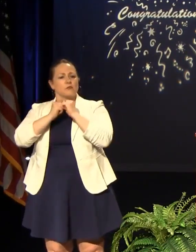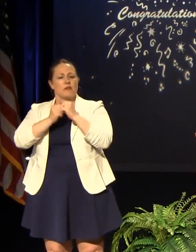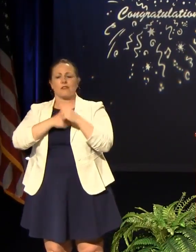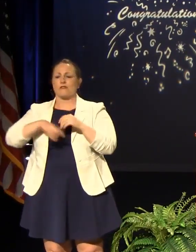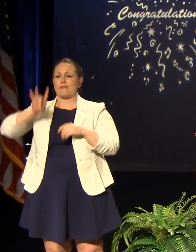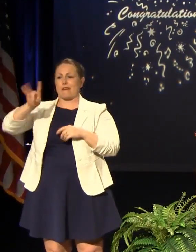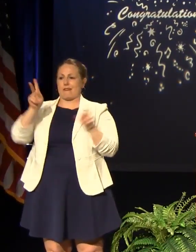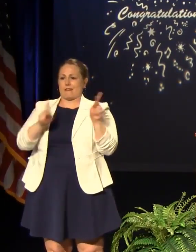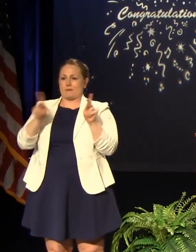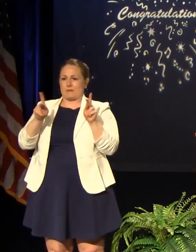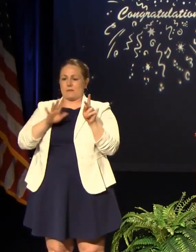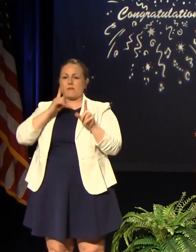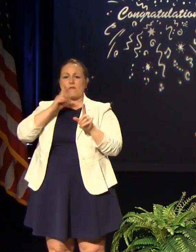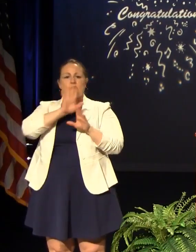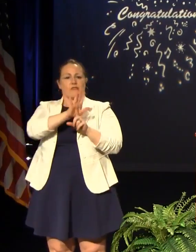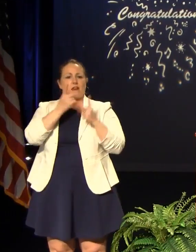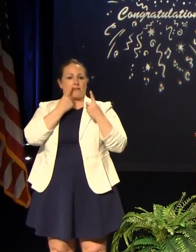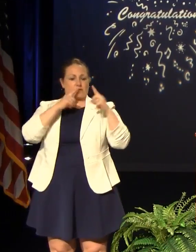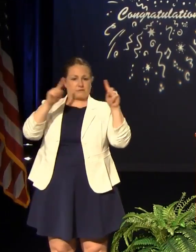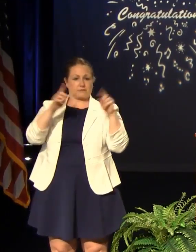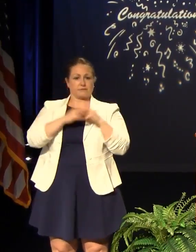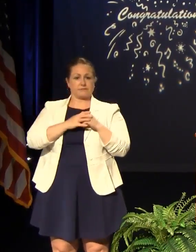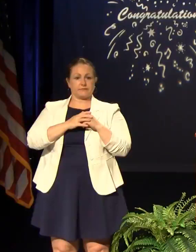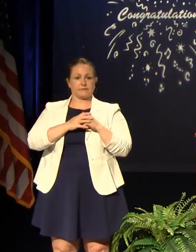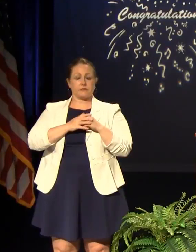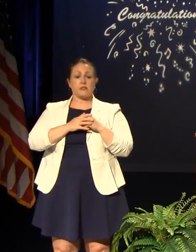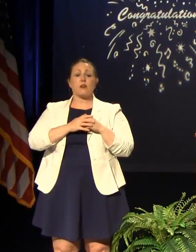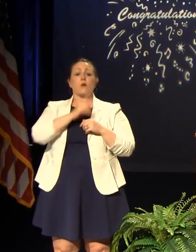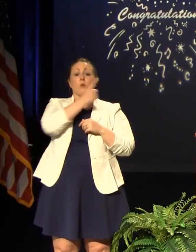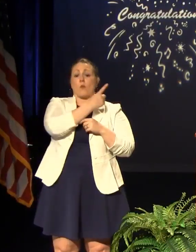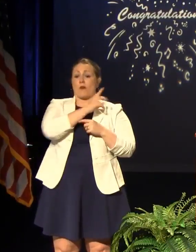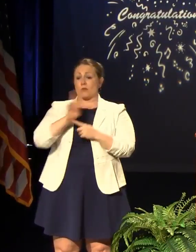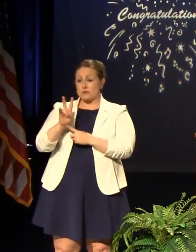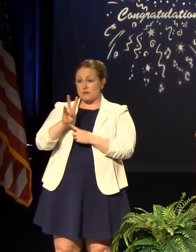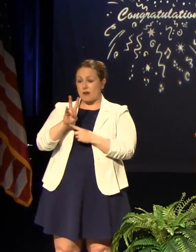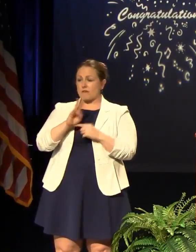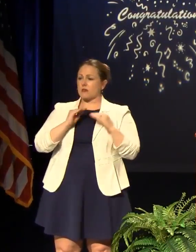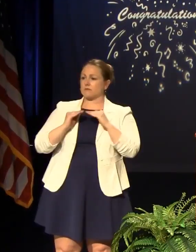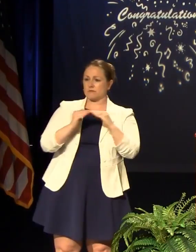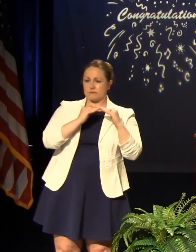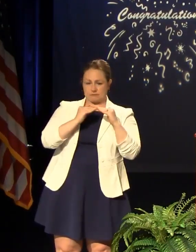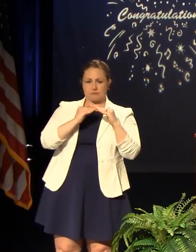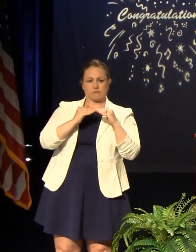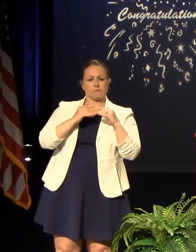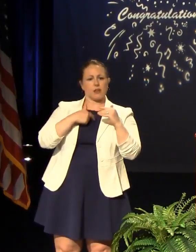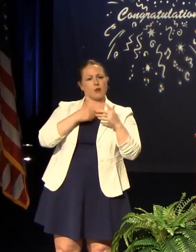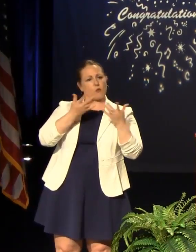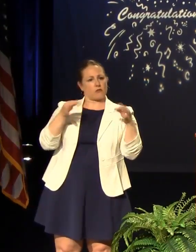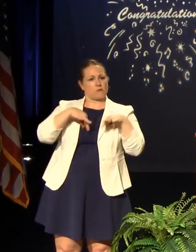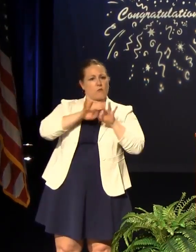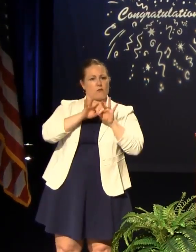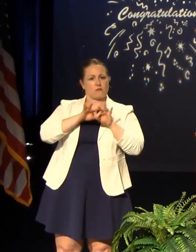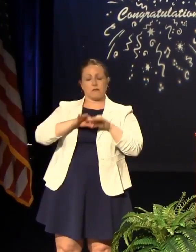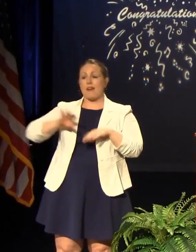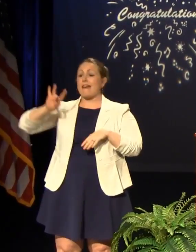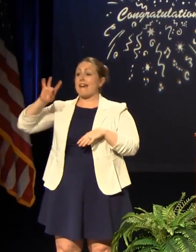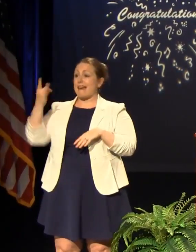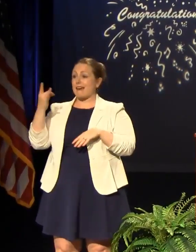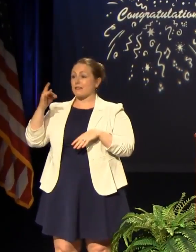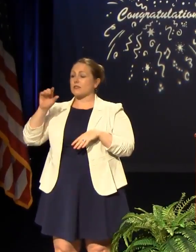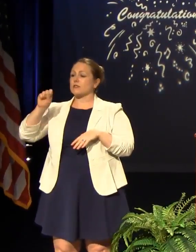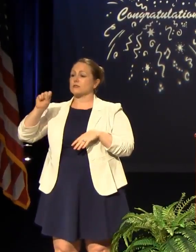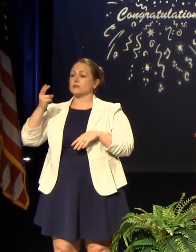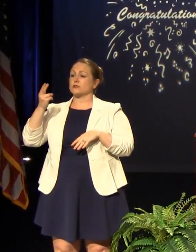achievements, noting that the first 7 awards are considered of equal ranking, and the 8th award, the Robert H. Schauble Award,